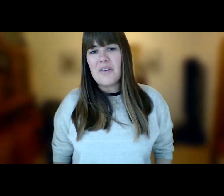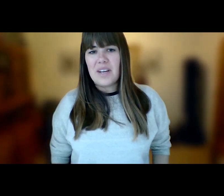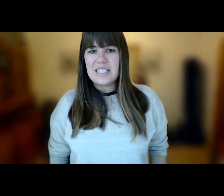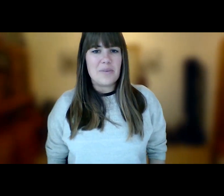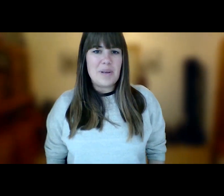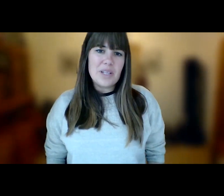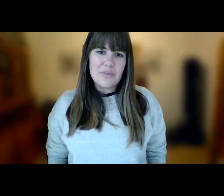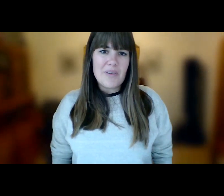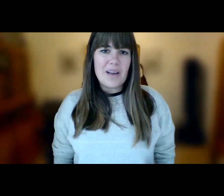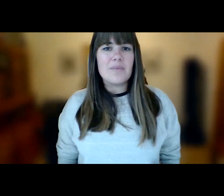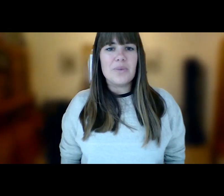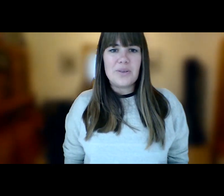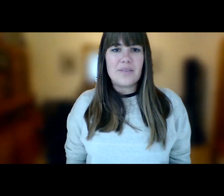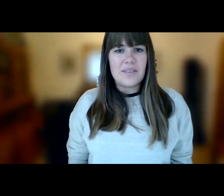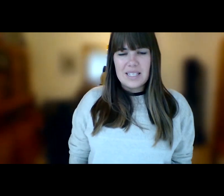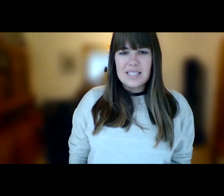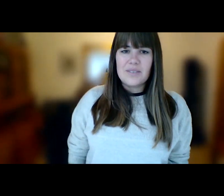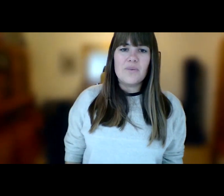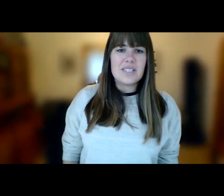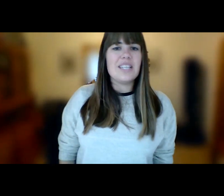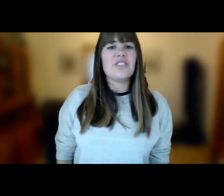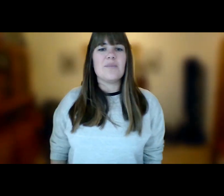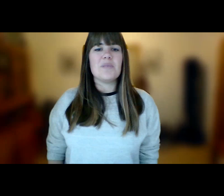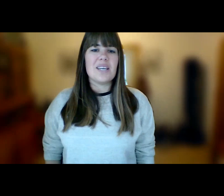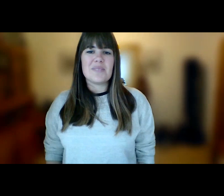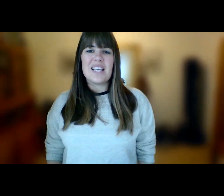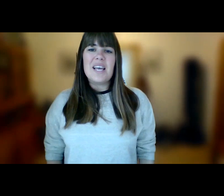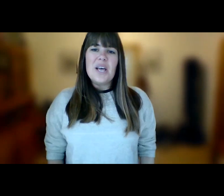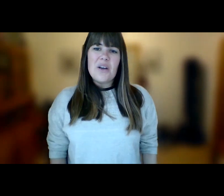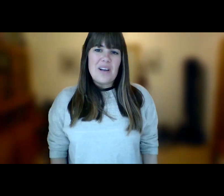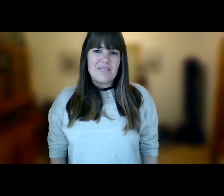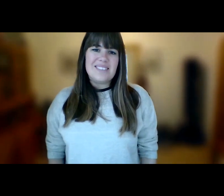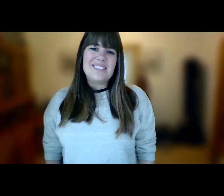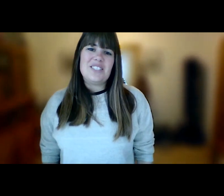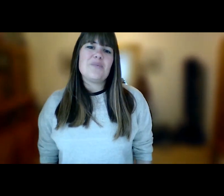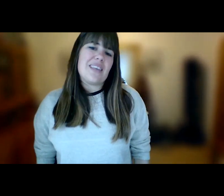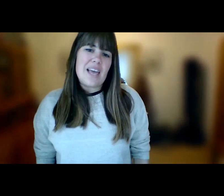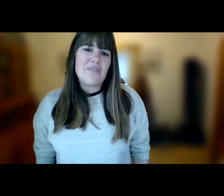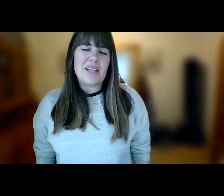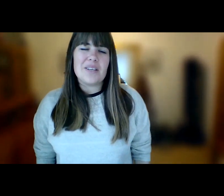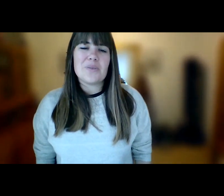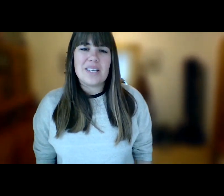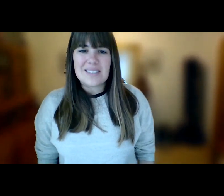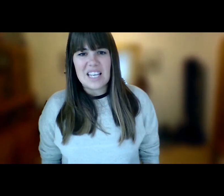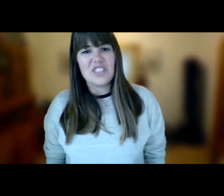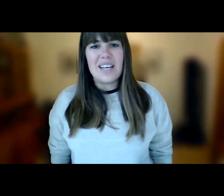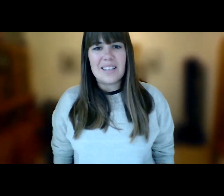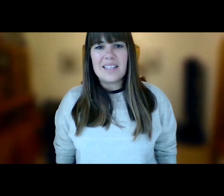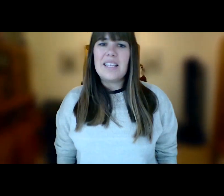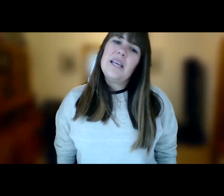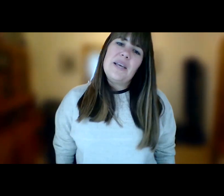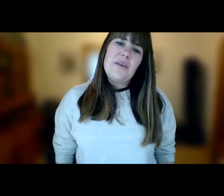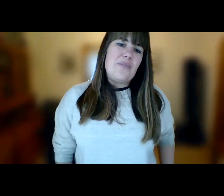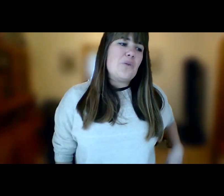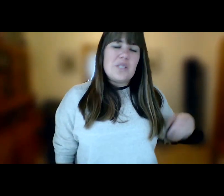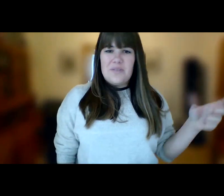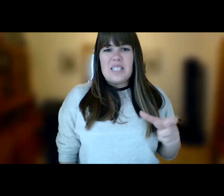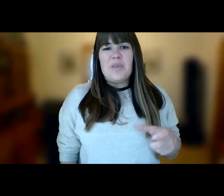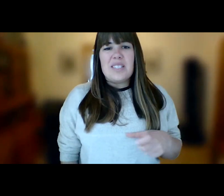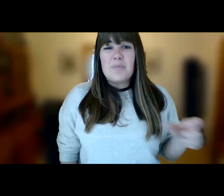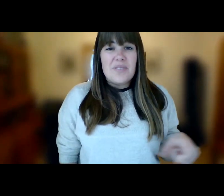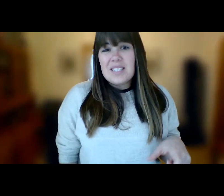kind of then affect other people in the room around them. So we do have to have sensitive conversations sometimes around just being careful about those words, because actually that we've